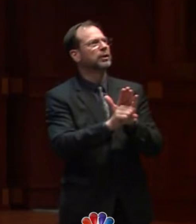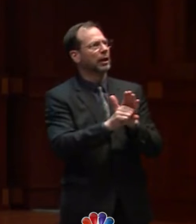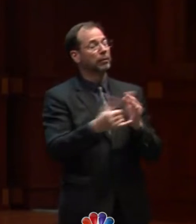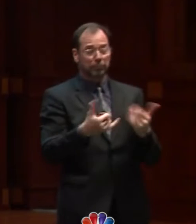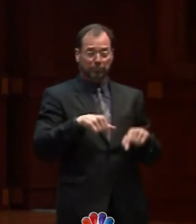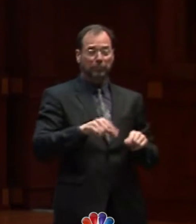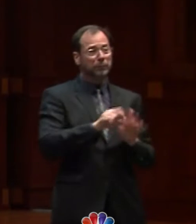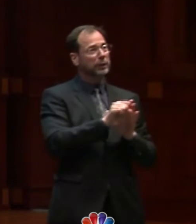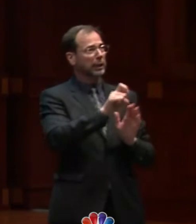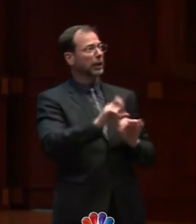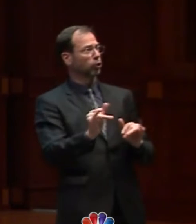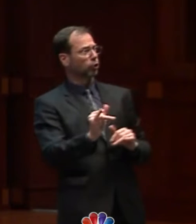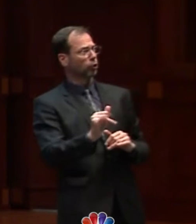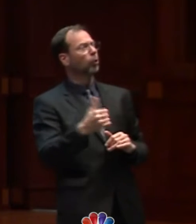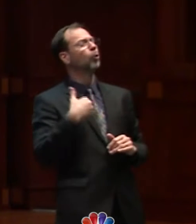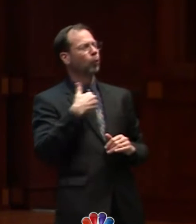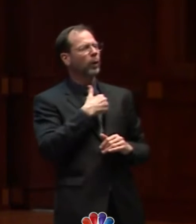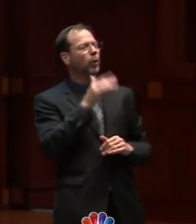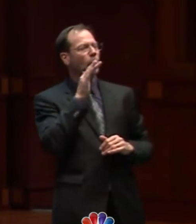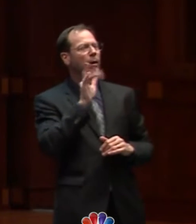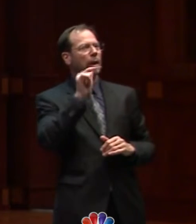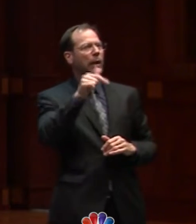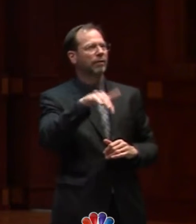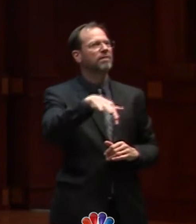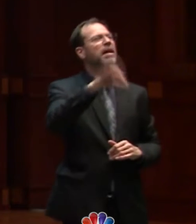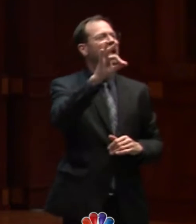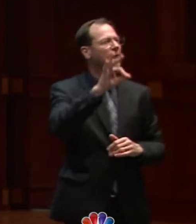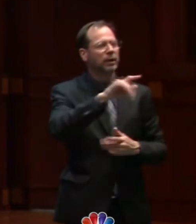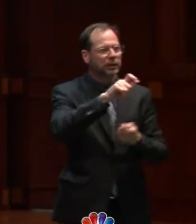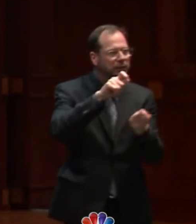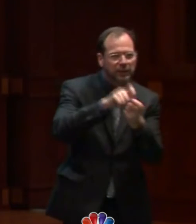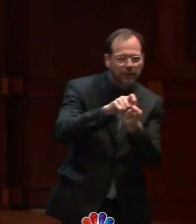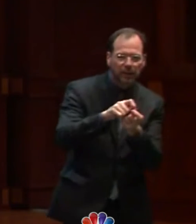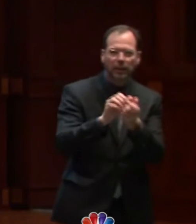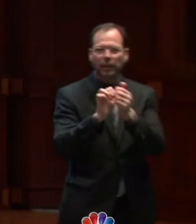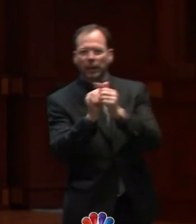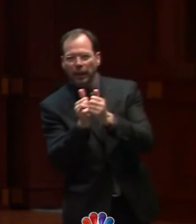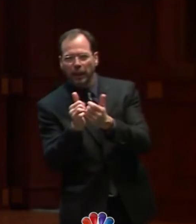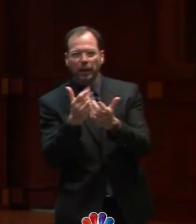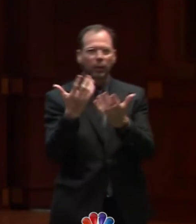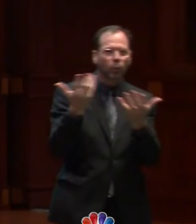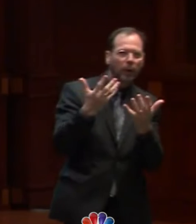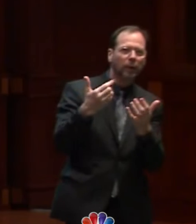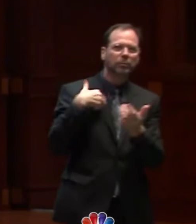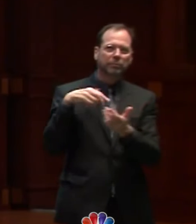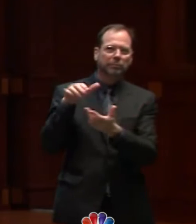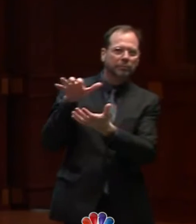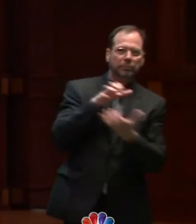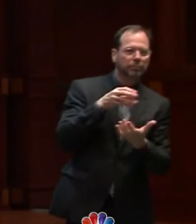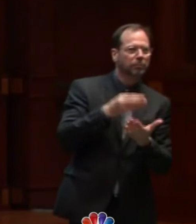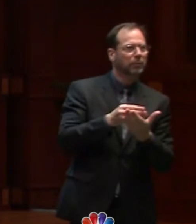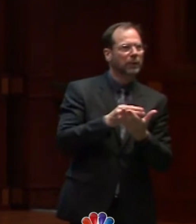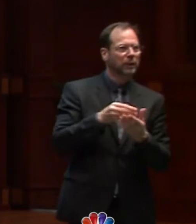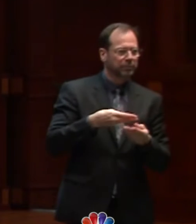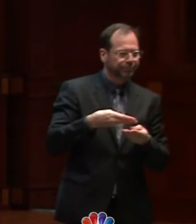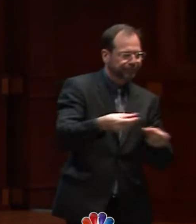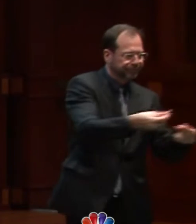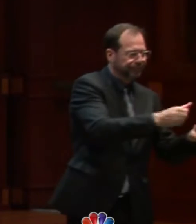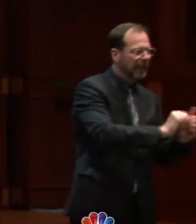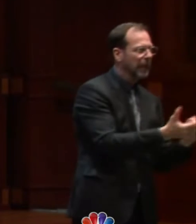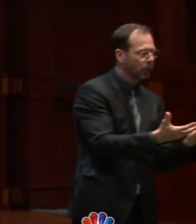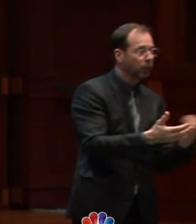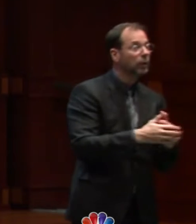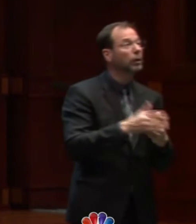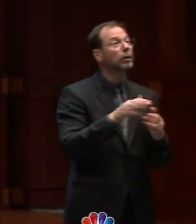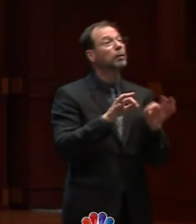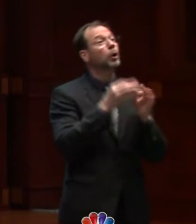state of Texas. And we'll learn the fine print details about how and under what circumstances those funds can be used. The bottom line